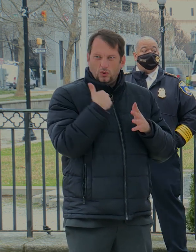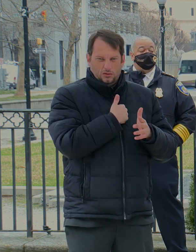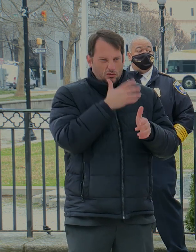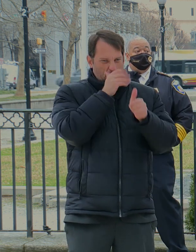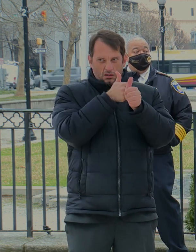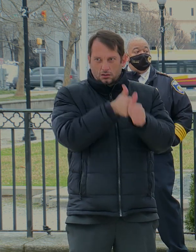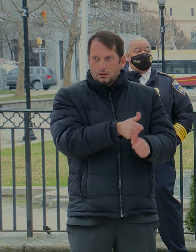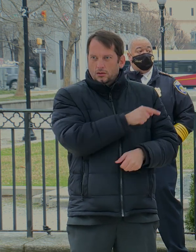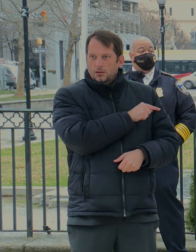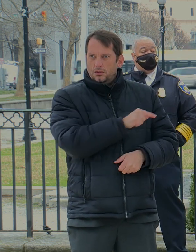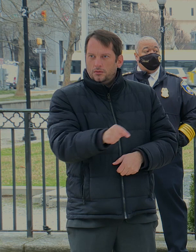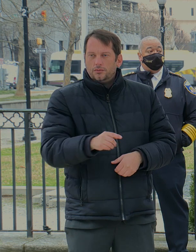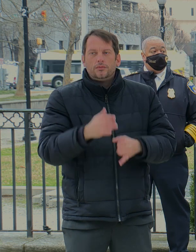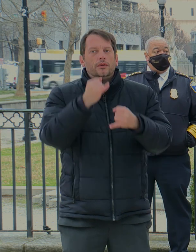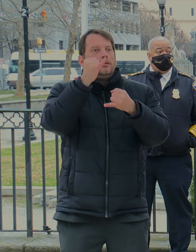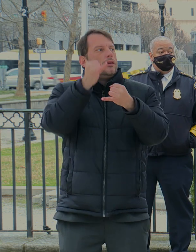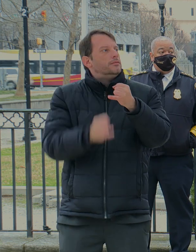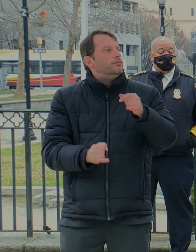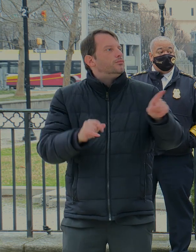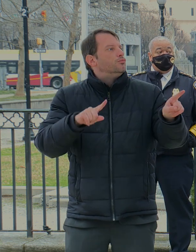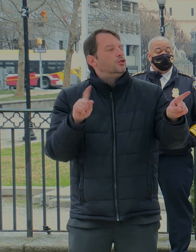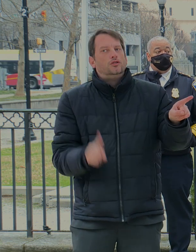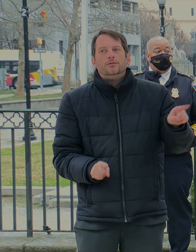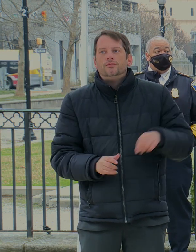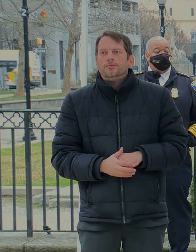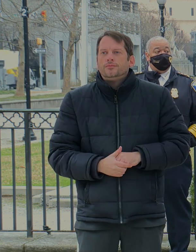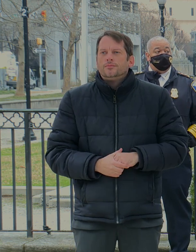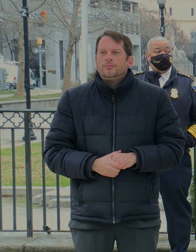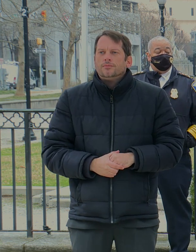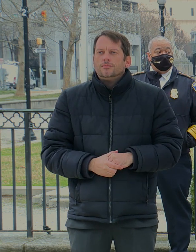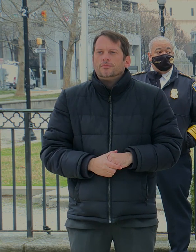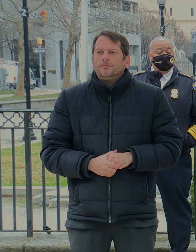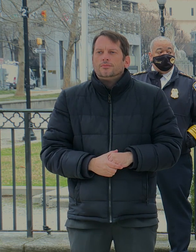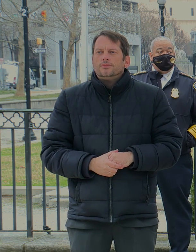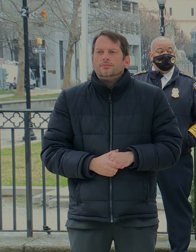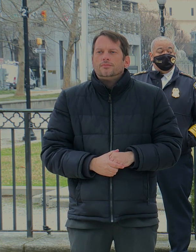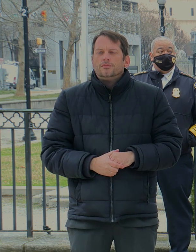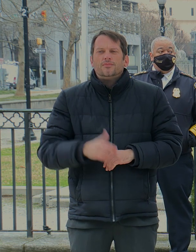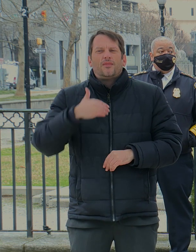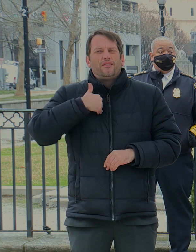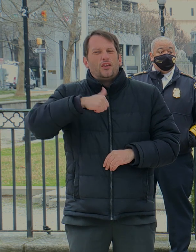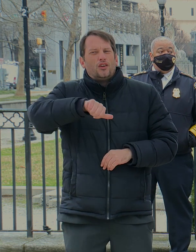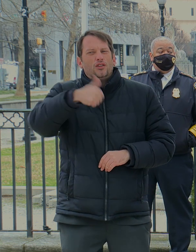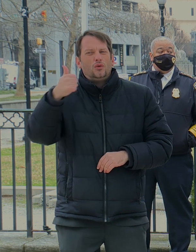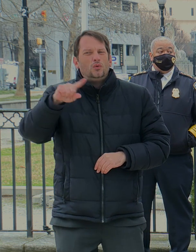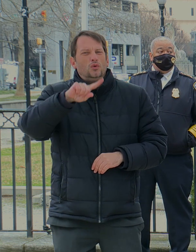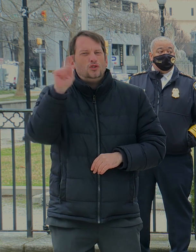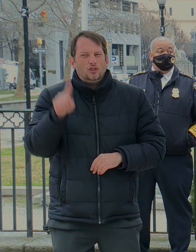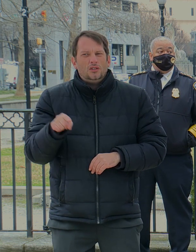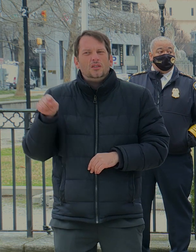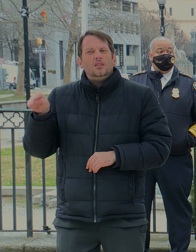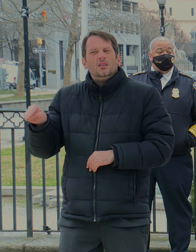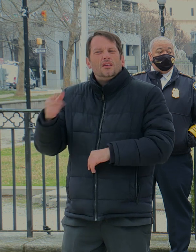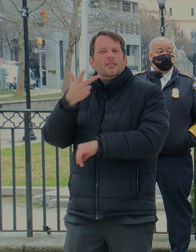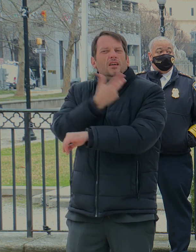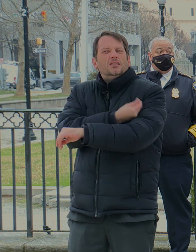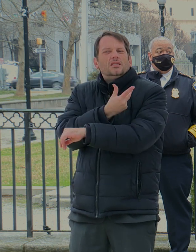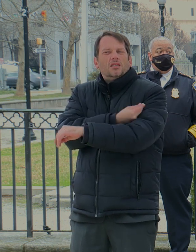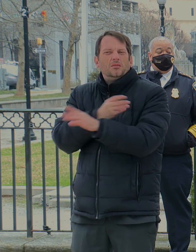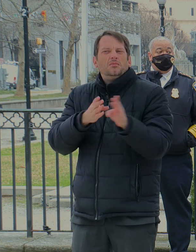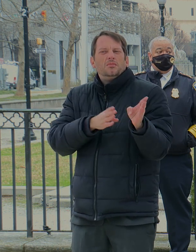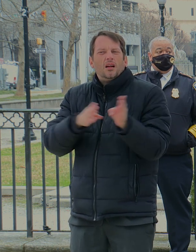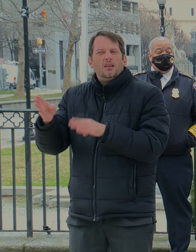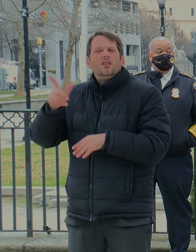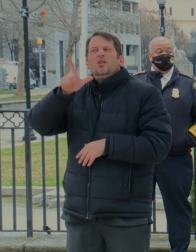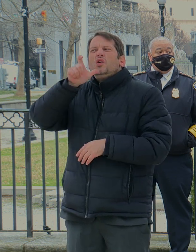Last question. Another question about the vaccine plan. There's been a lot of confusion about who's in charge from all levels.